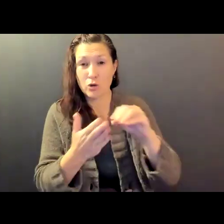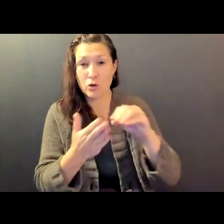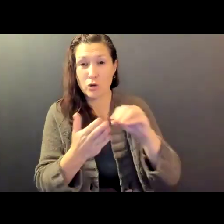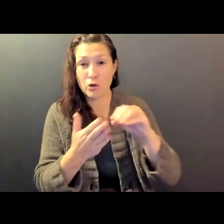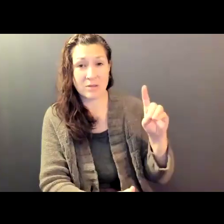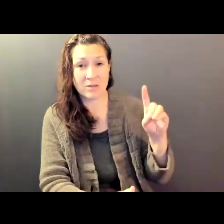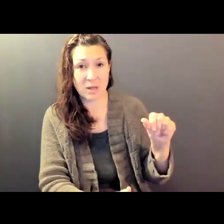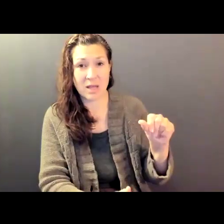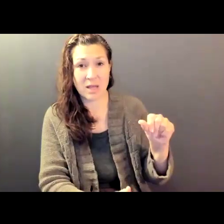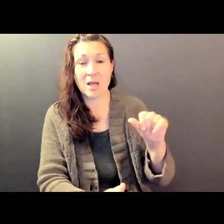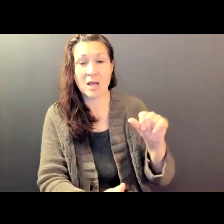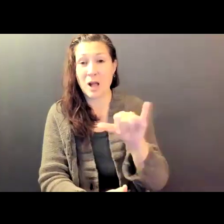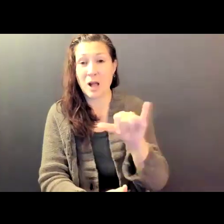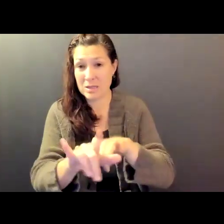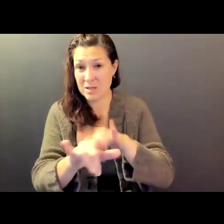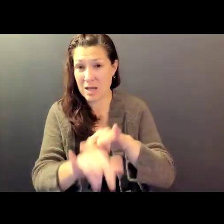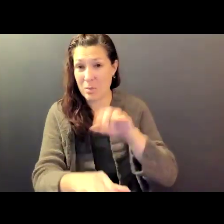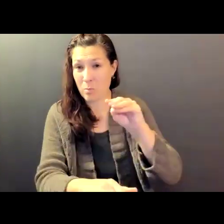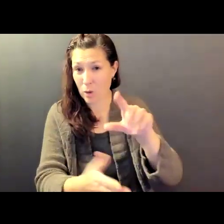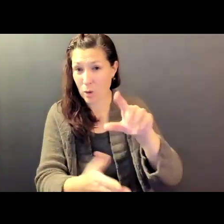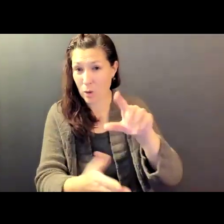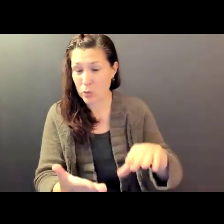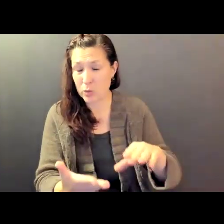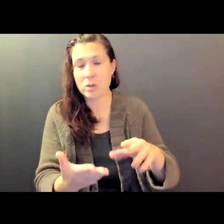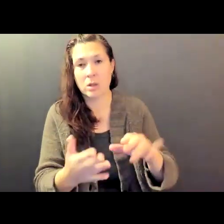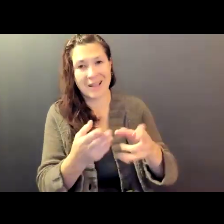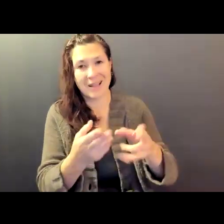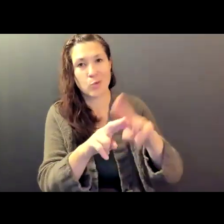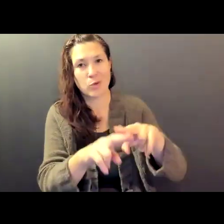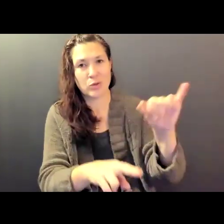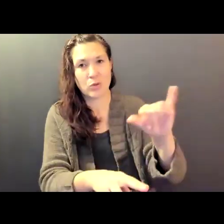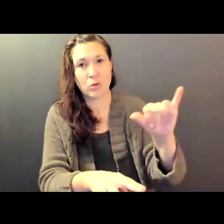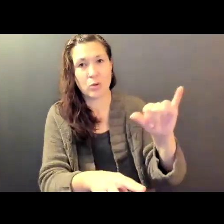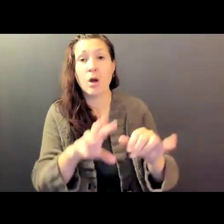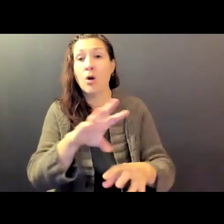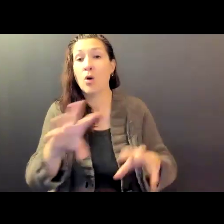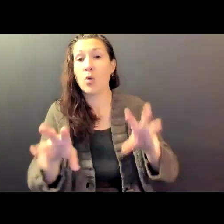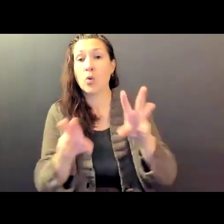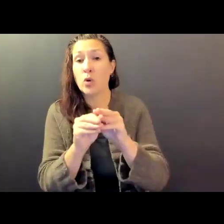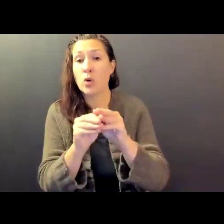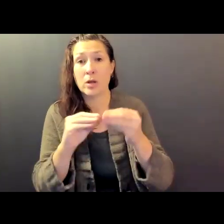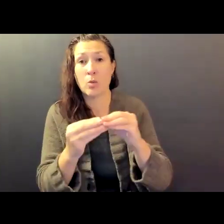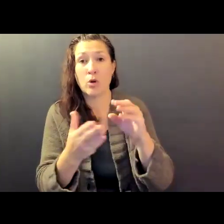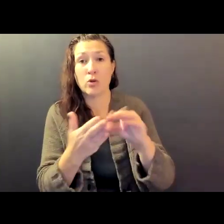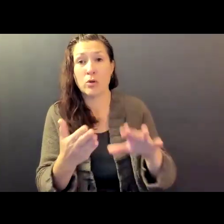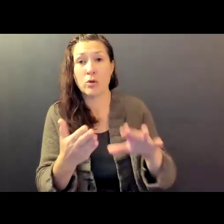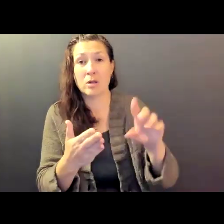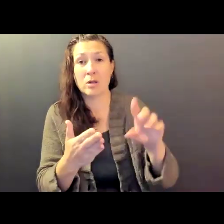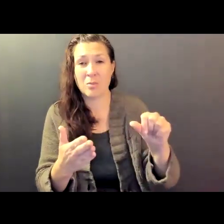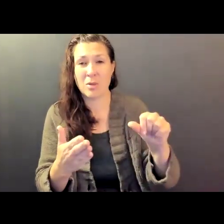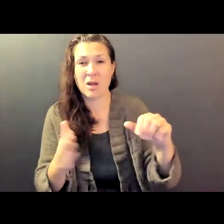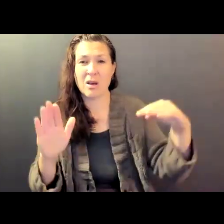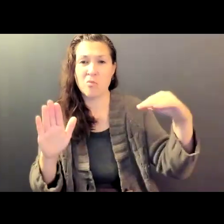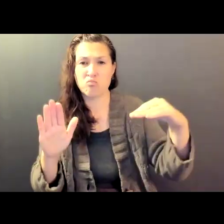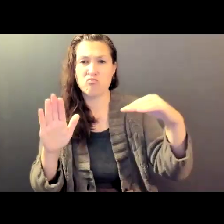multilingual learners has increased, right? So while the total number of students with disabilities is relatively similar